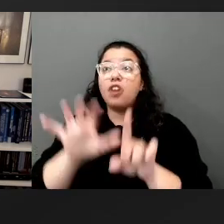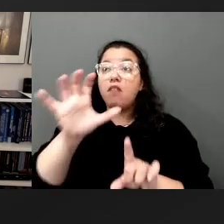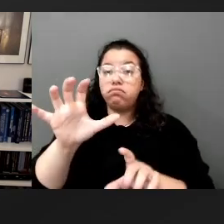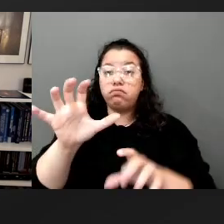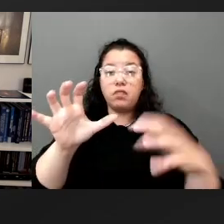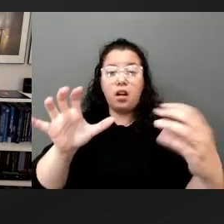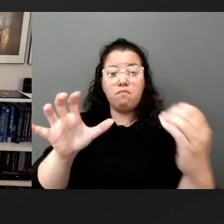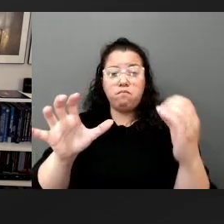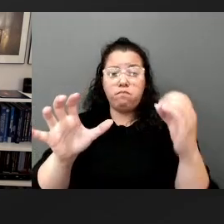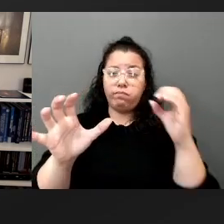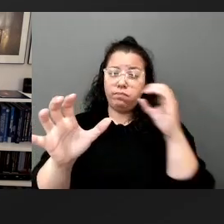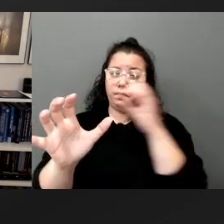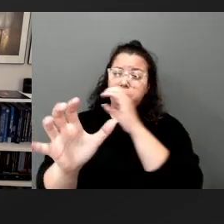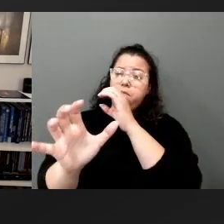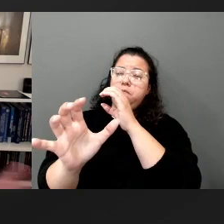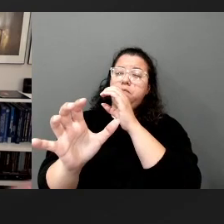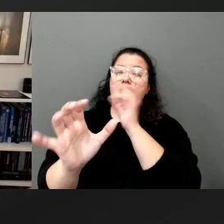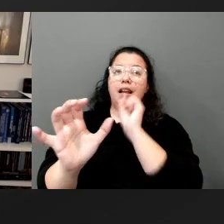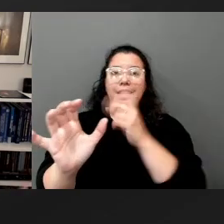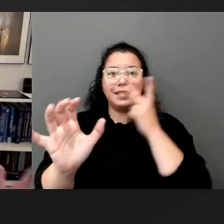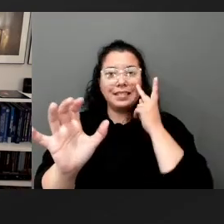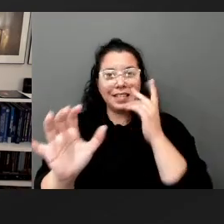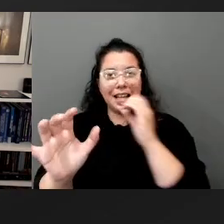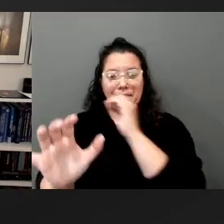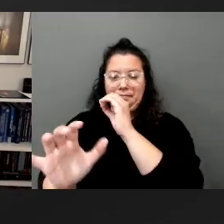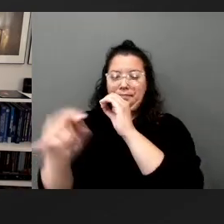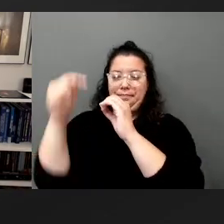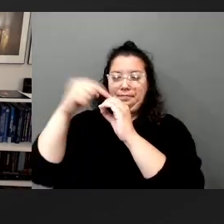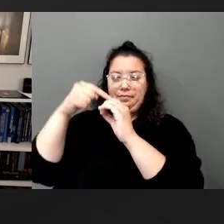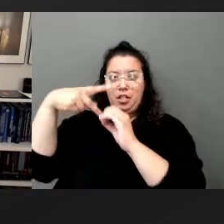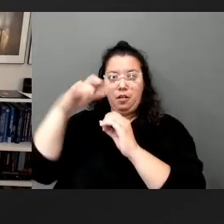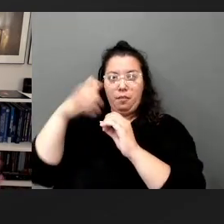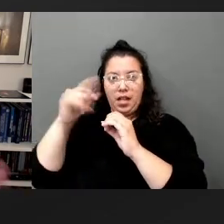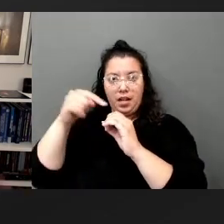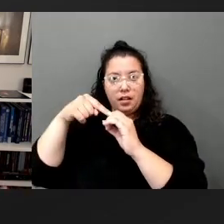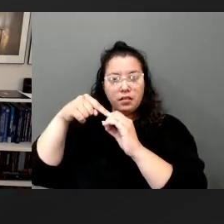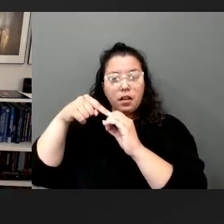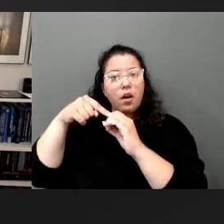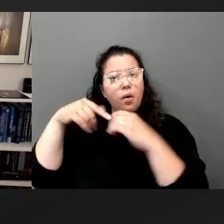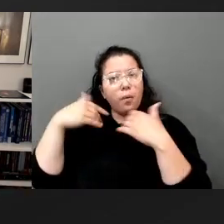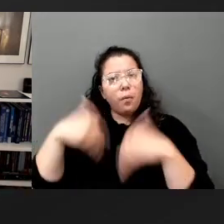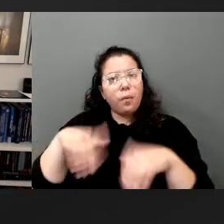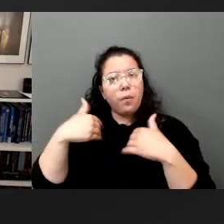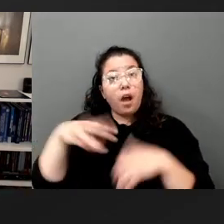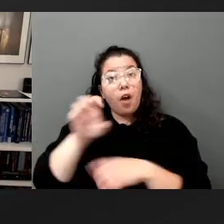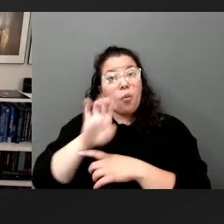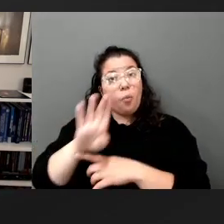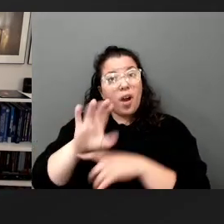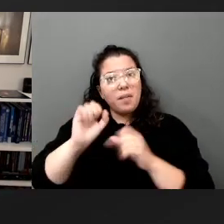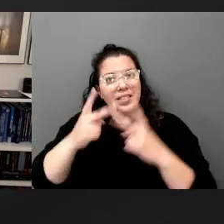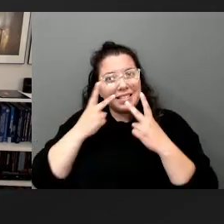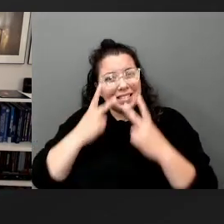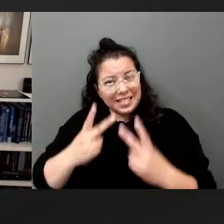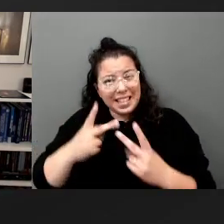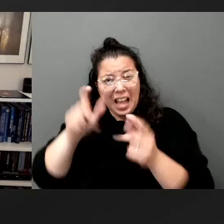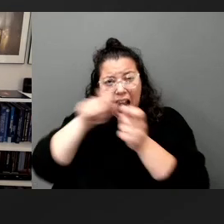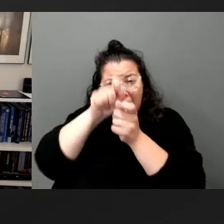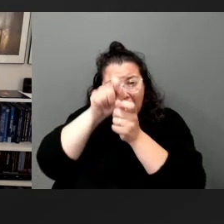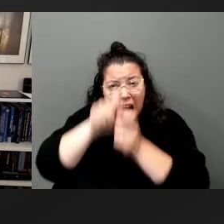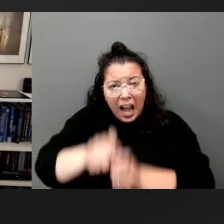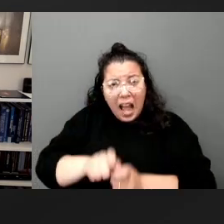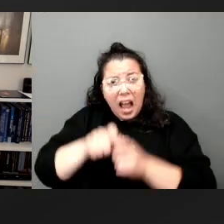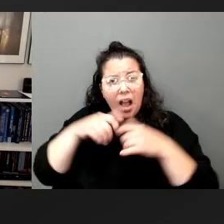that signature, Webb is seeing this in some amazing detail. So that's really phenomenal. So thank you for